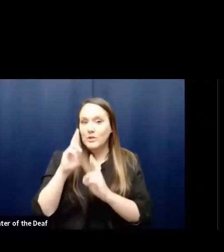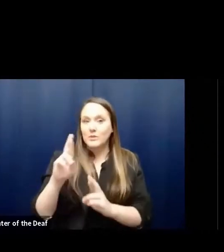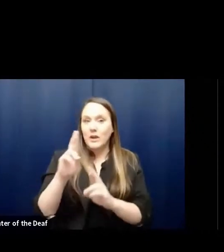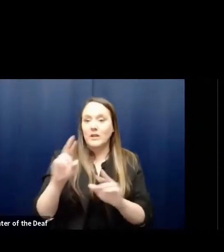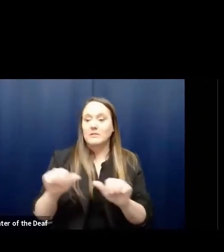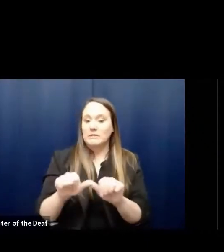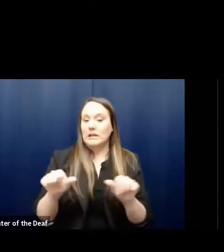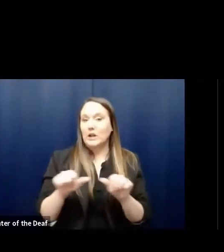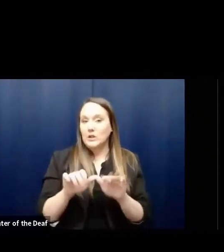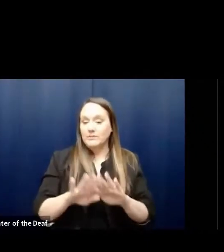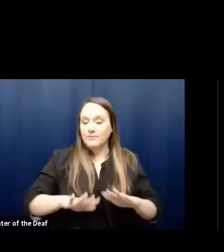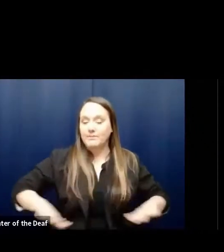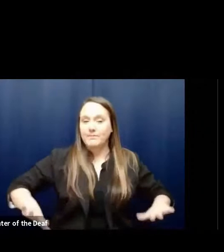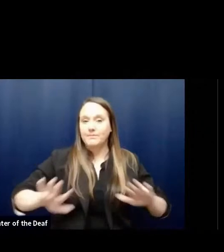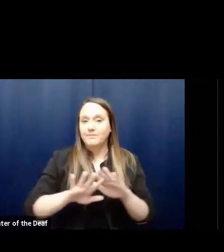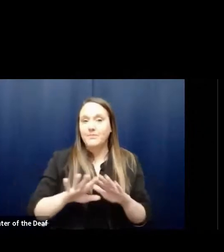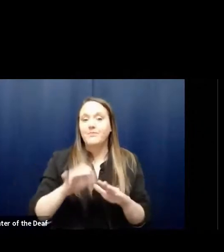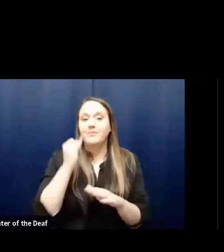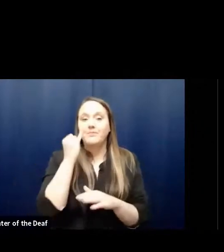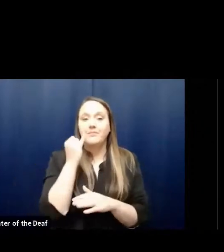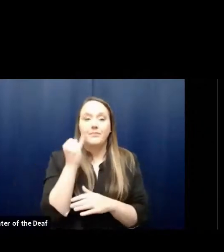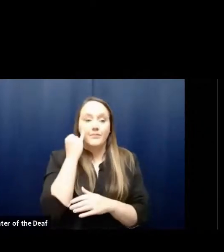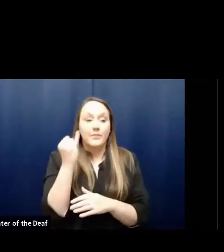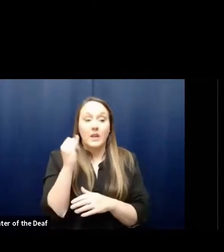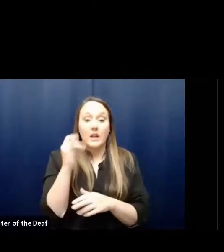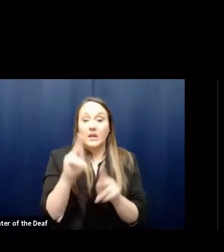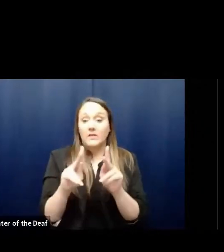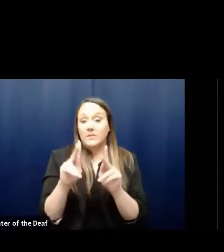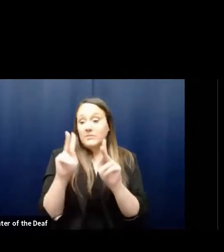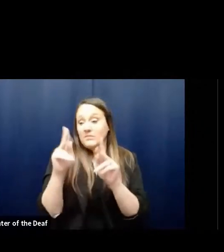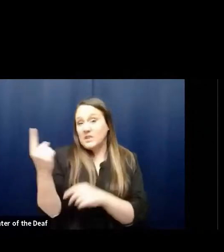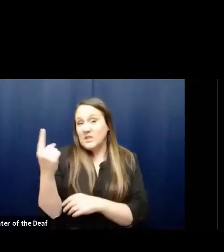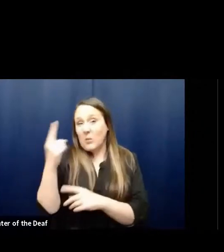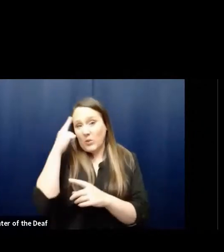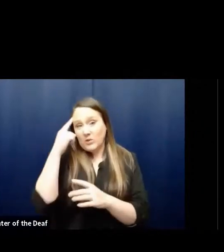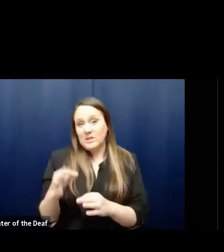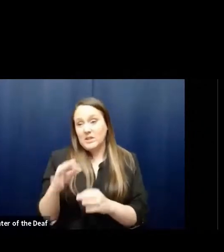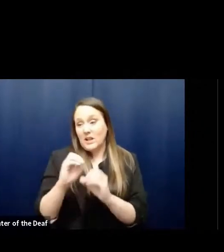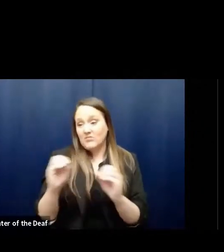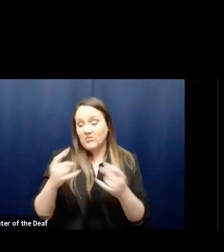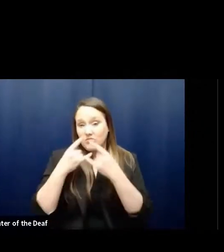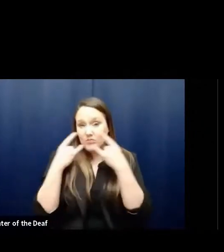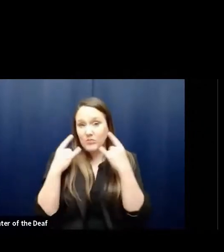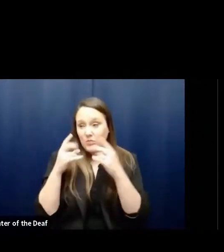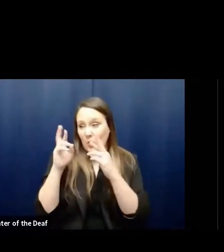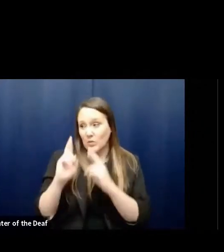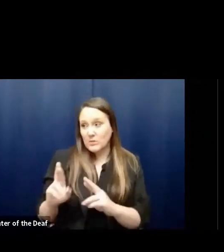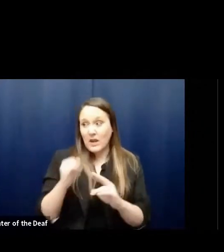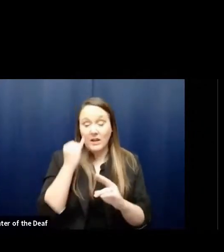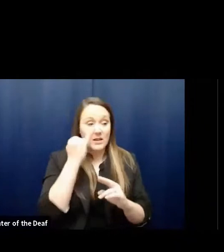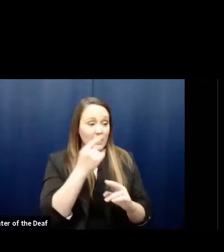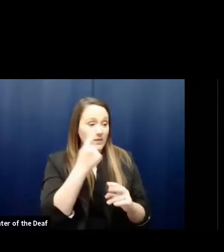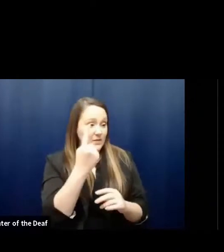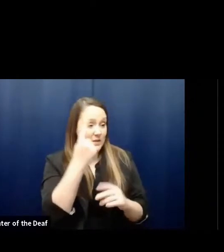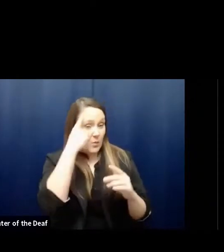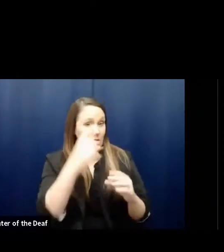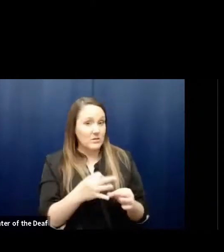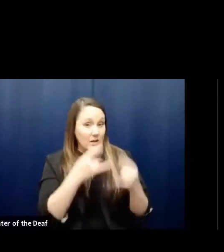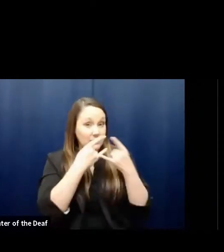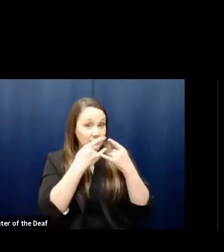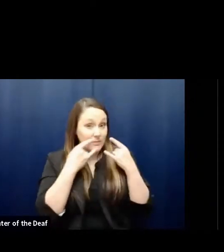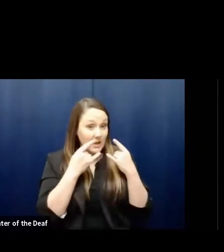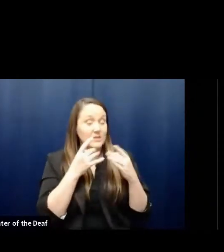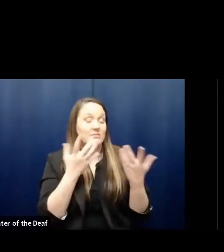of if somebody decides not to wear a mask, respectful of that. If somebody does wear a mask, respectful of that as well. And